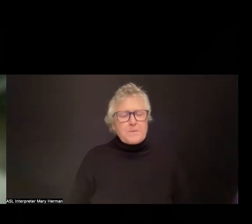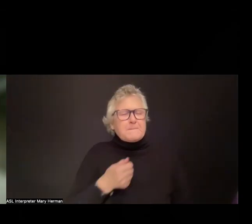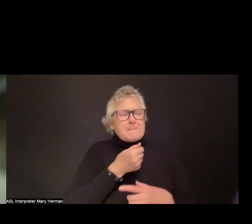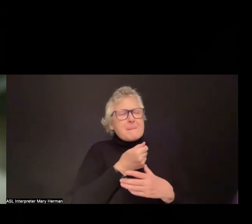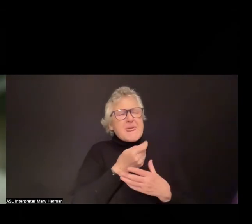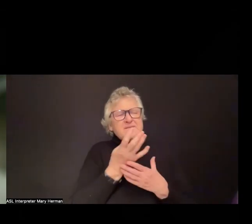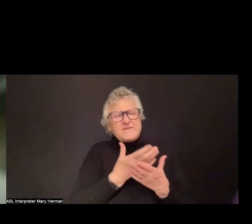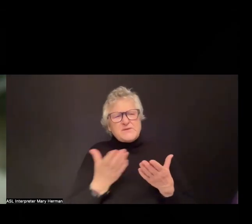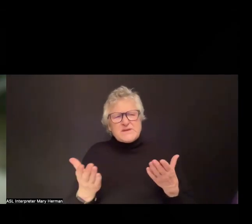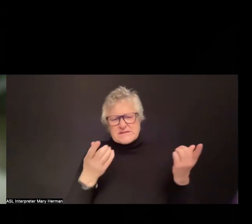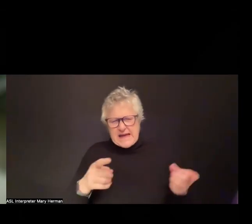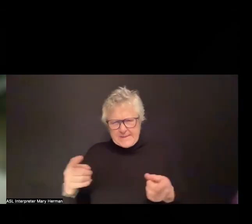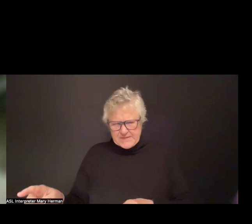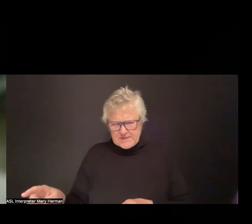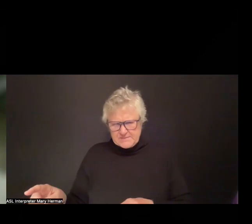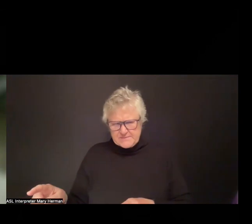life.